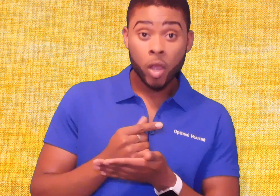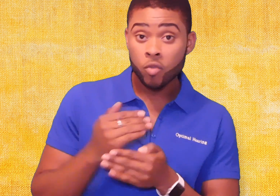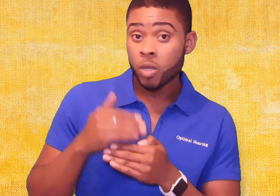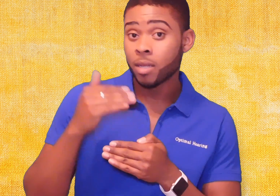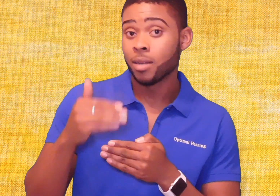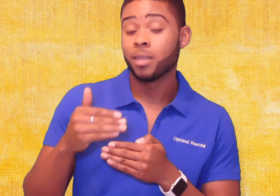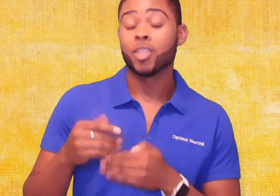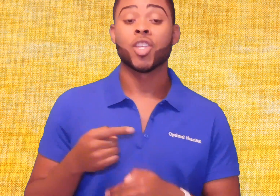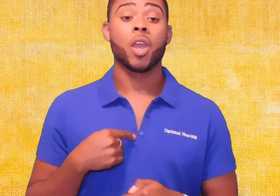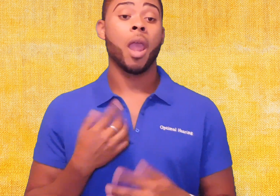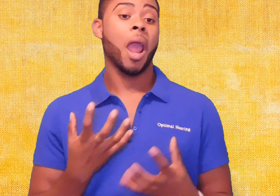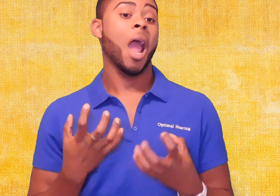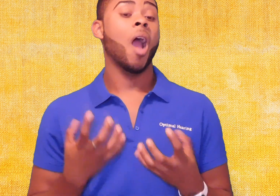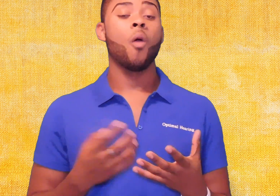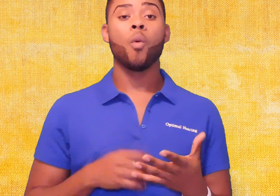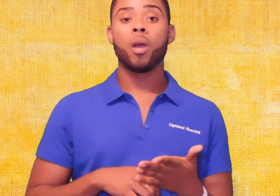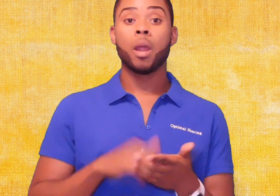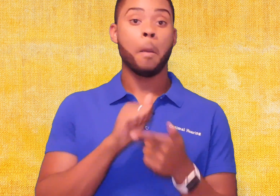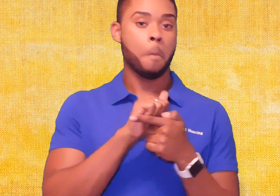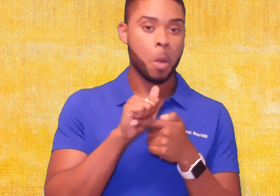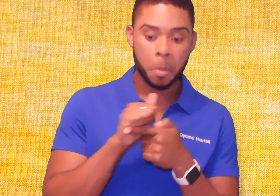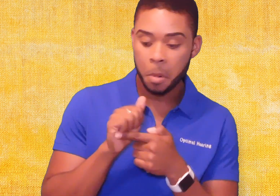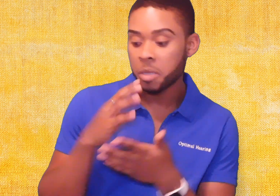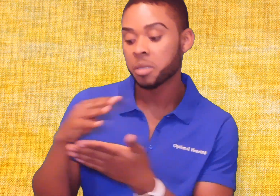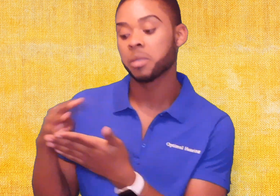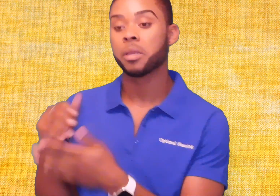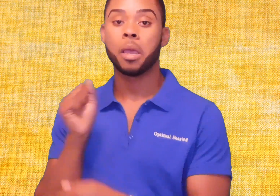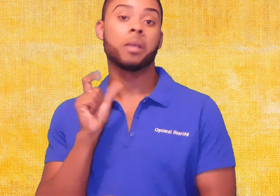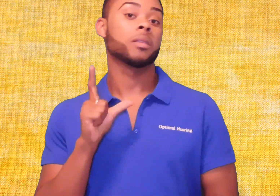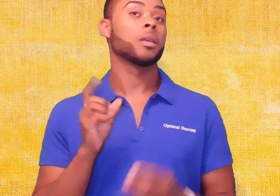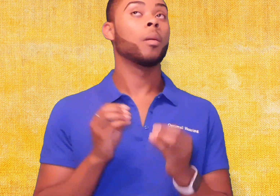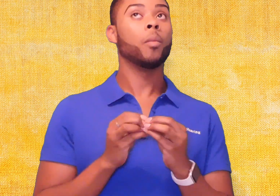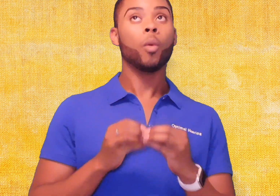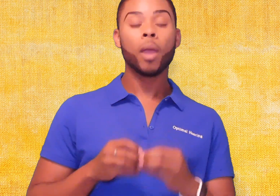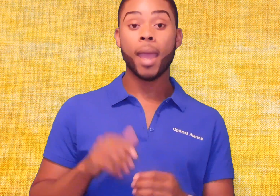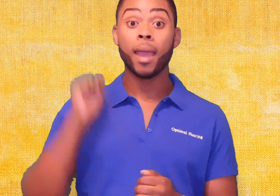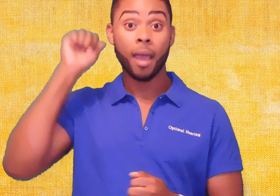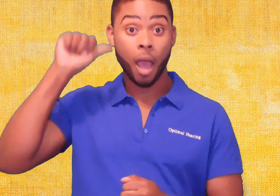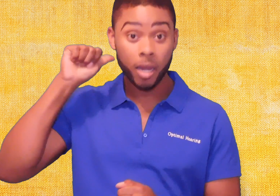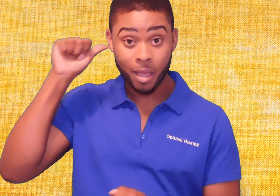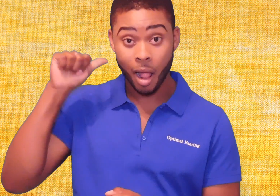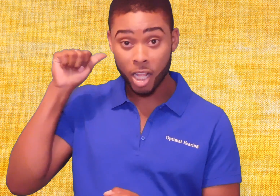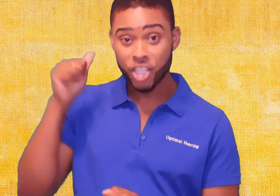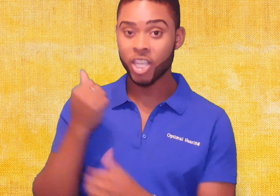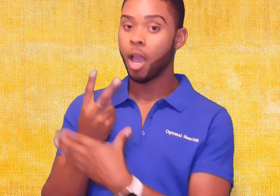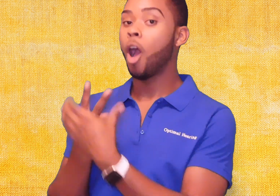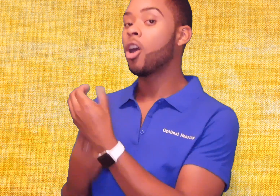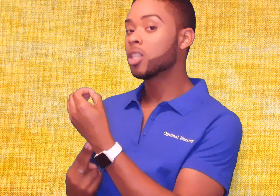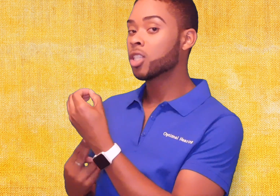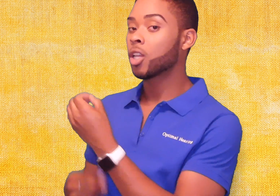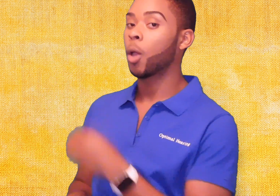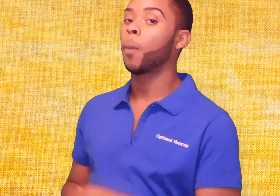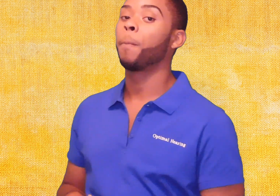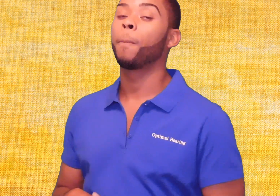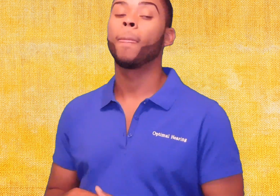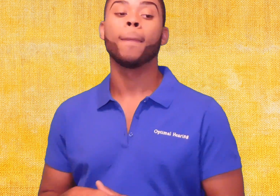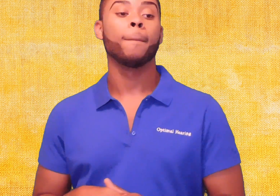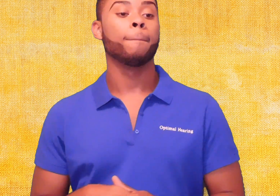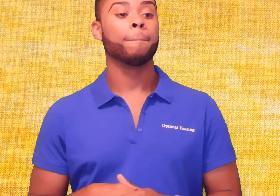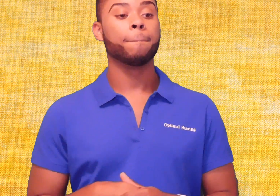After graduating, I want to continue studying sign language and study audiology as well.